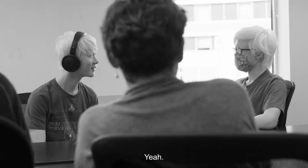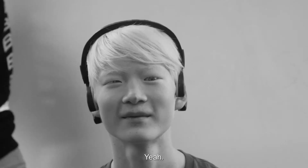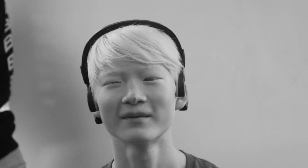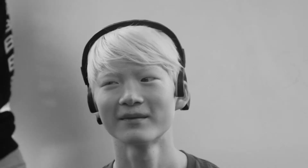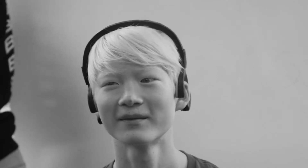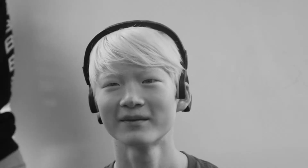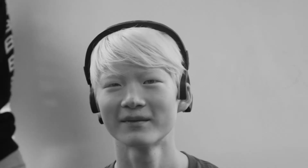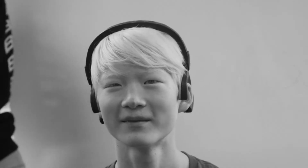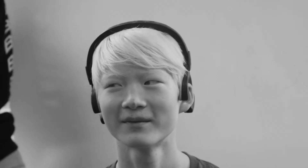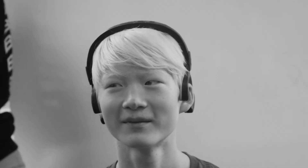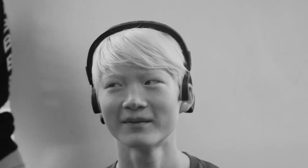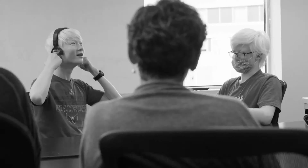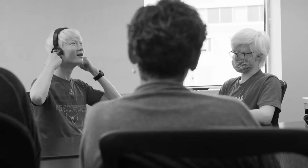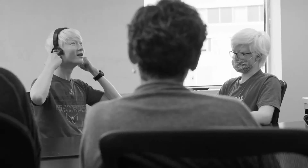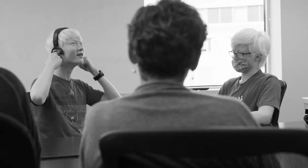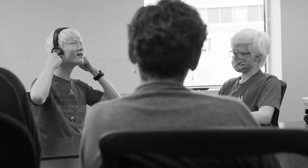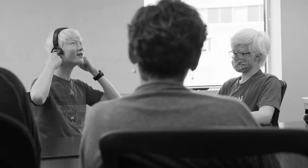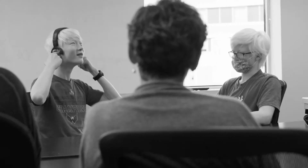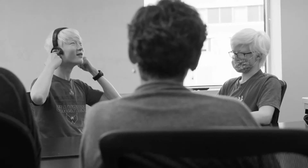Yeah.